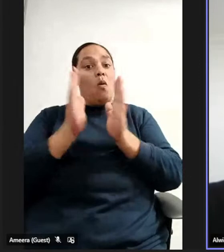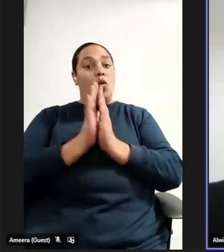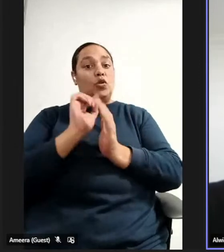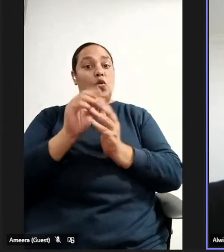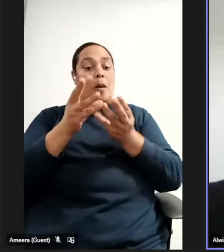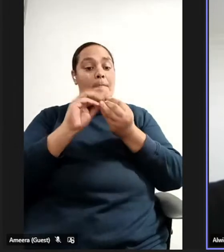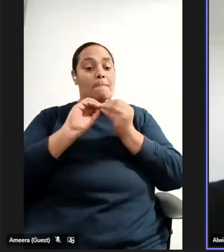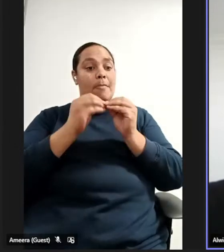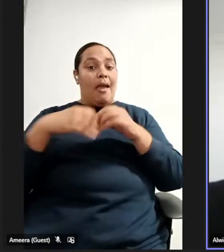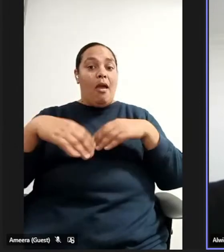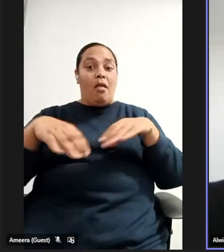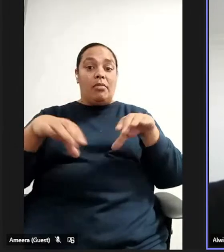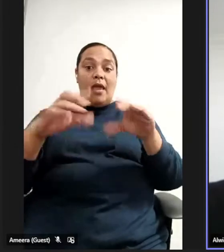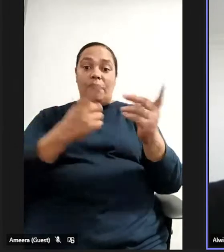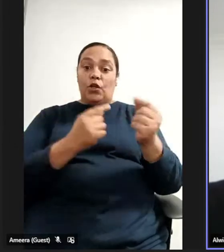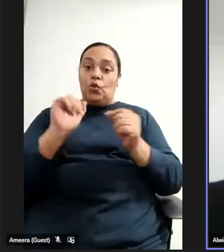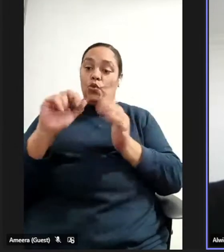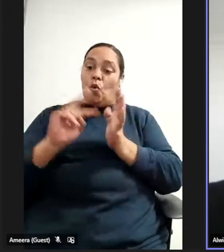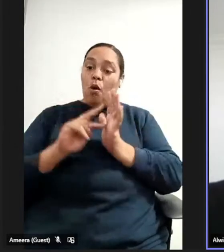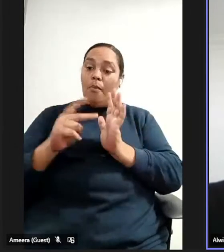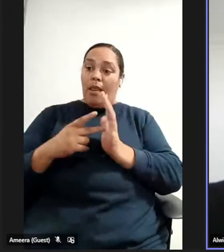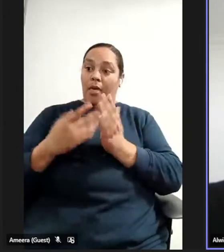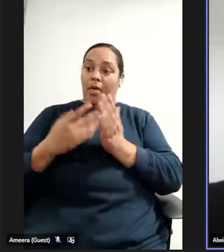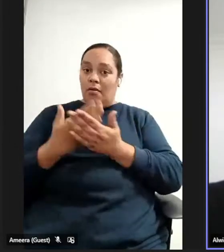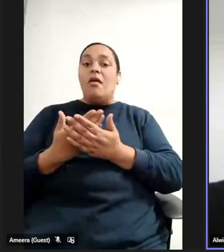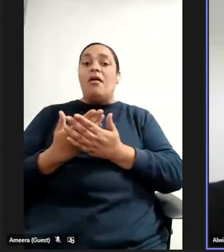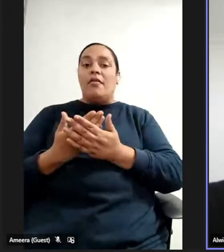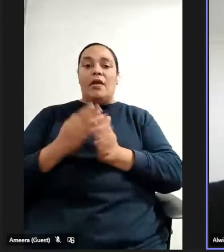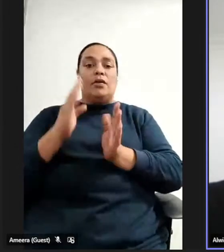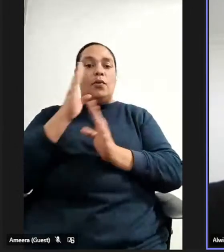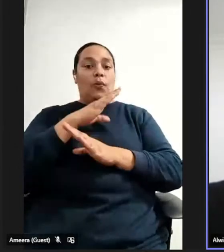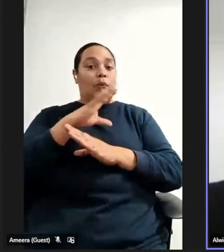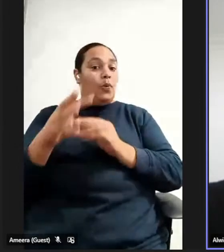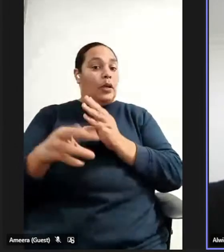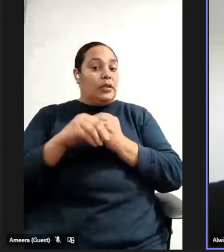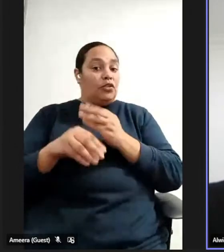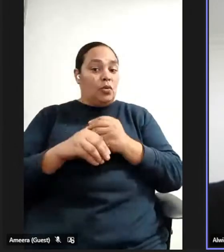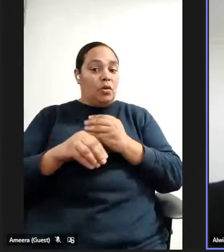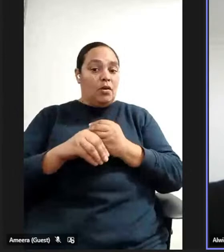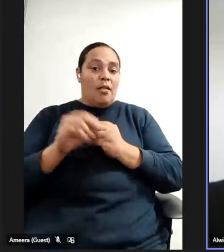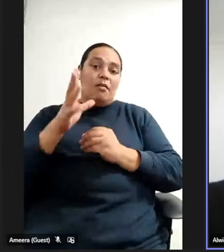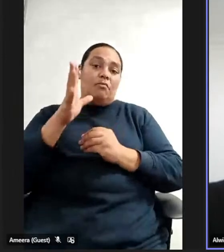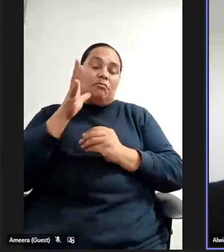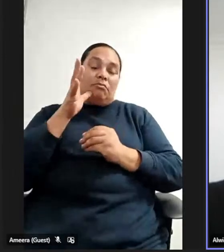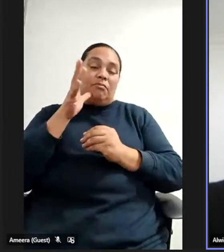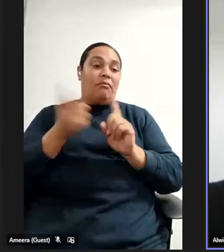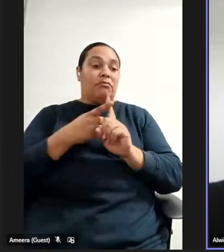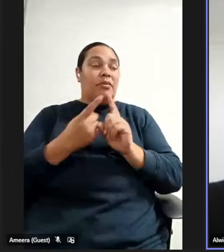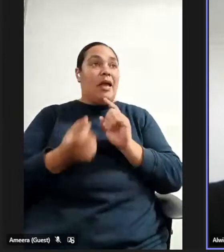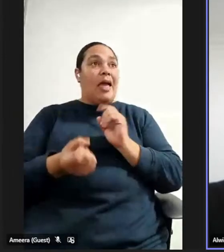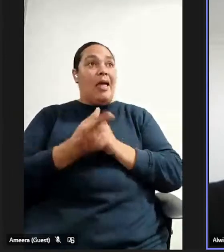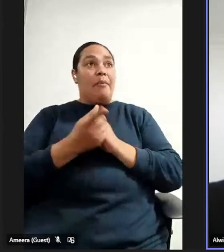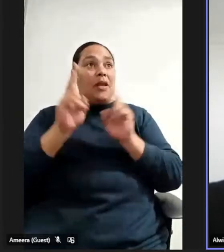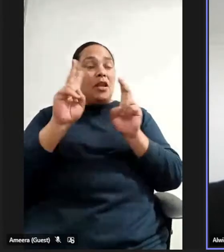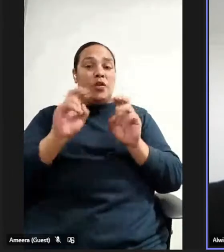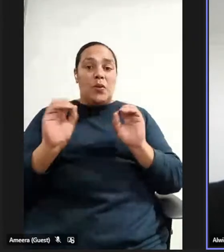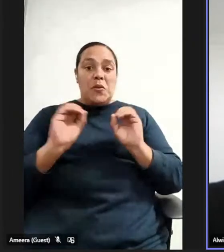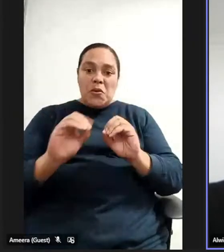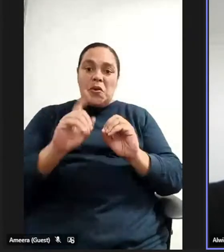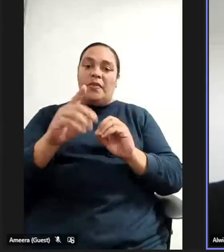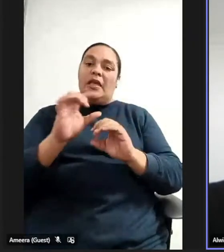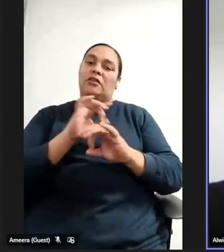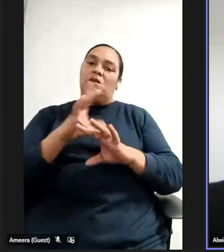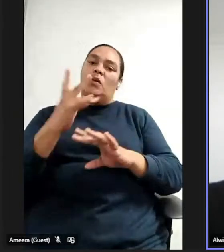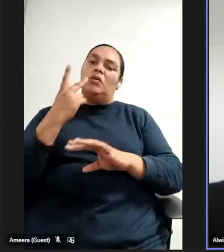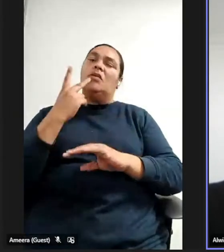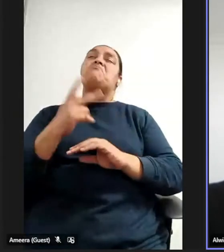their plan, there isn't any additional major incidents at Eskom, that we'll start to see a bit more